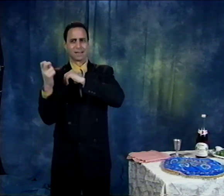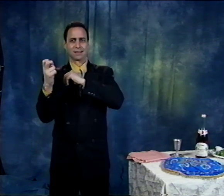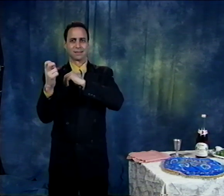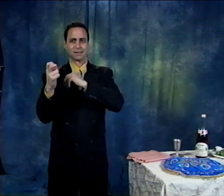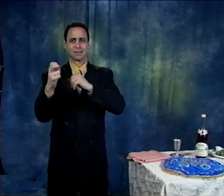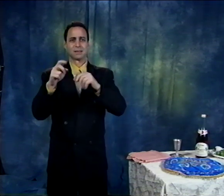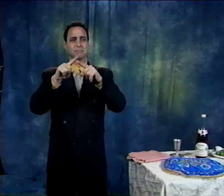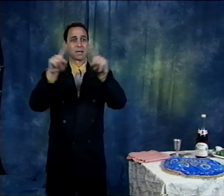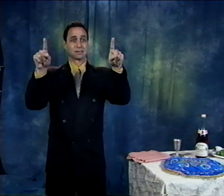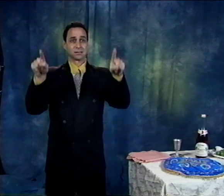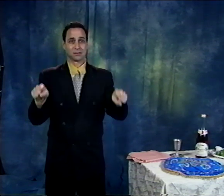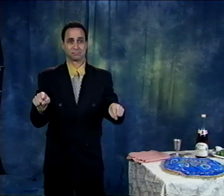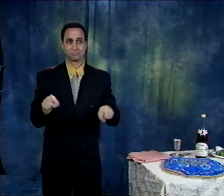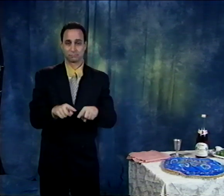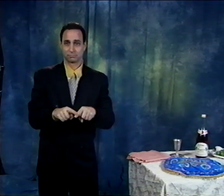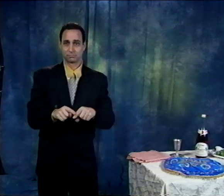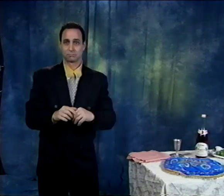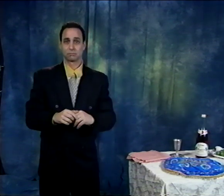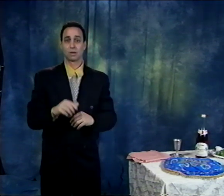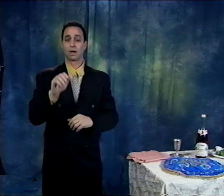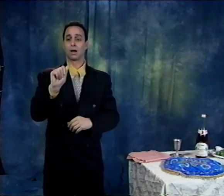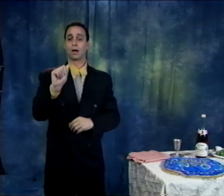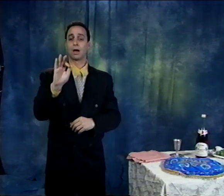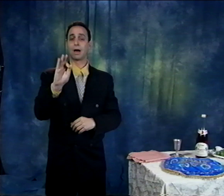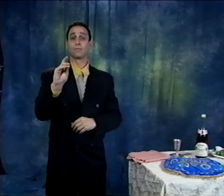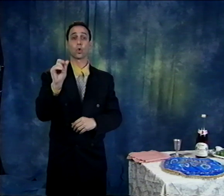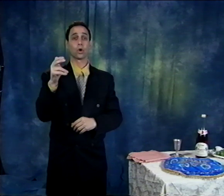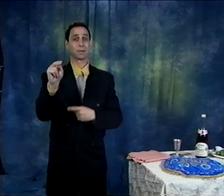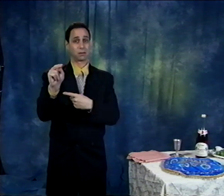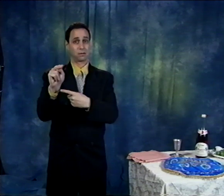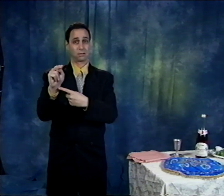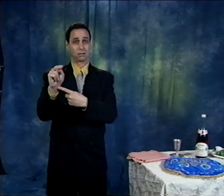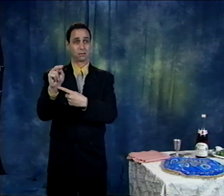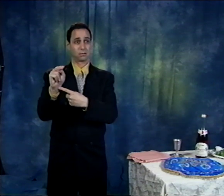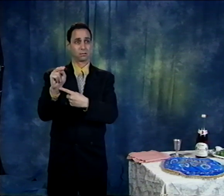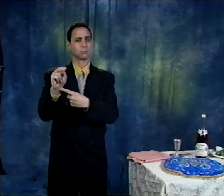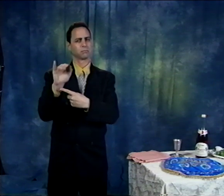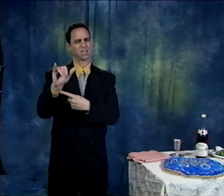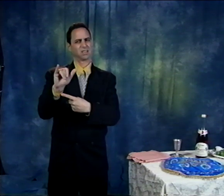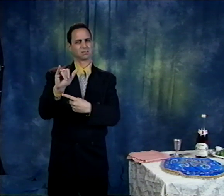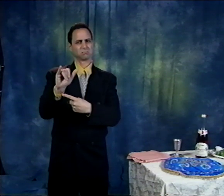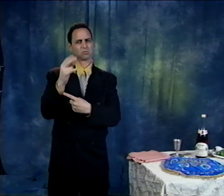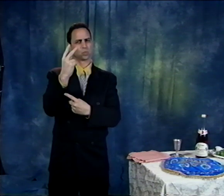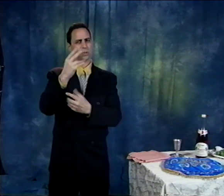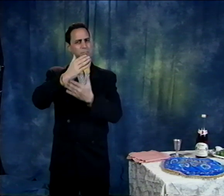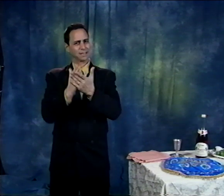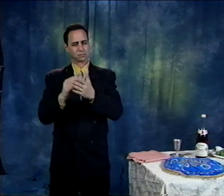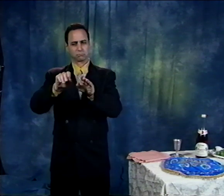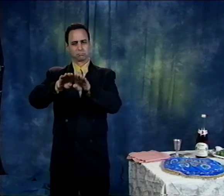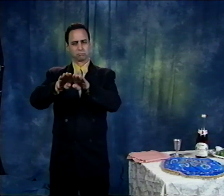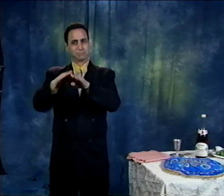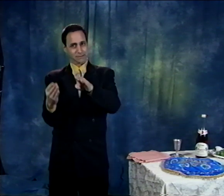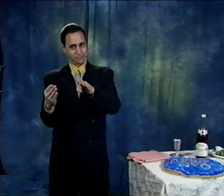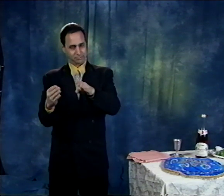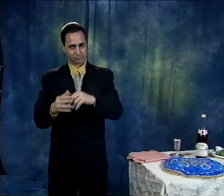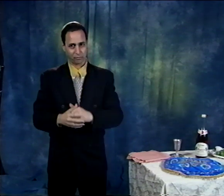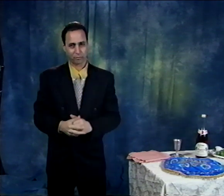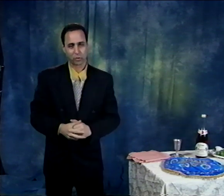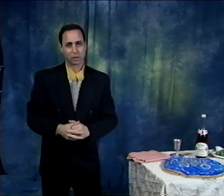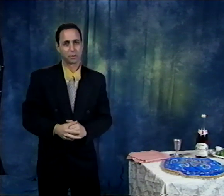is going to steal the matzah, the afikomen, And there are two pieces actually that are